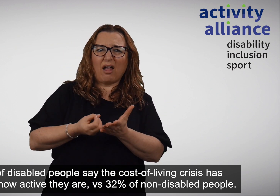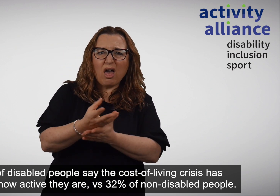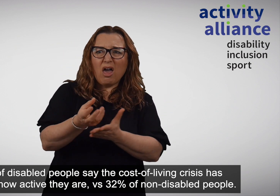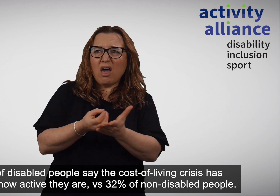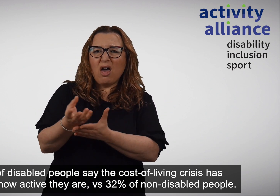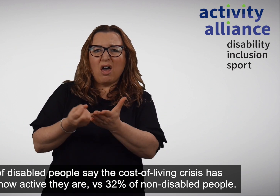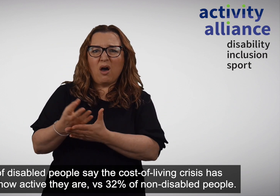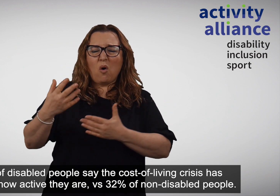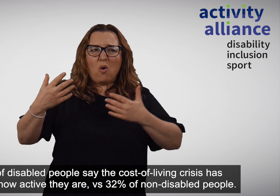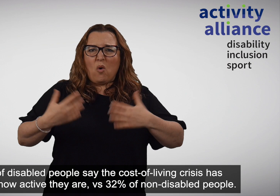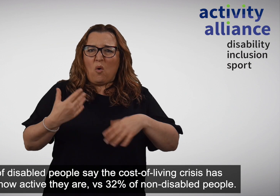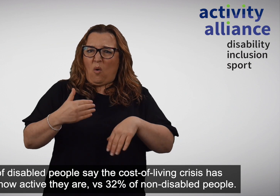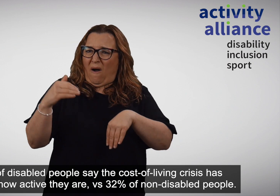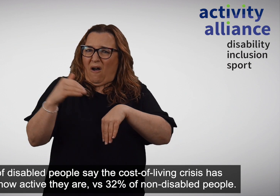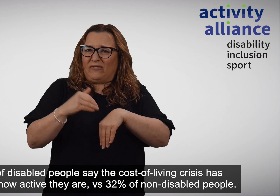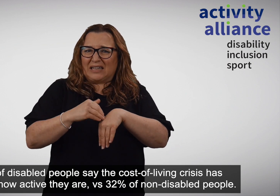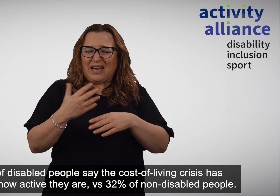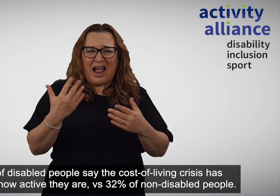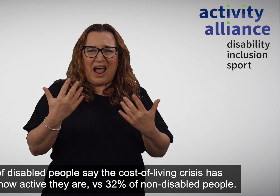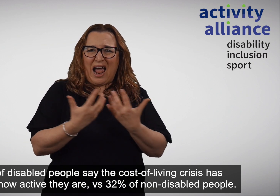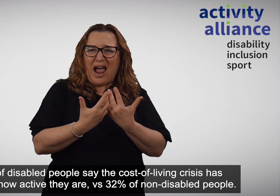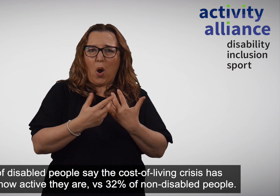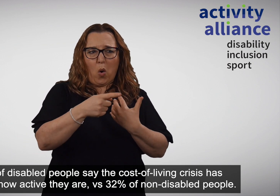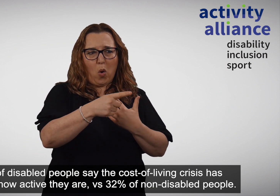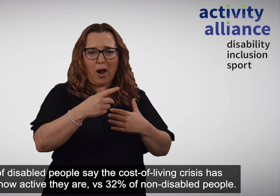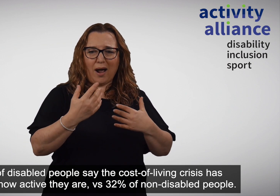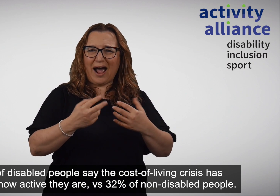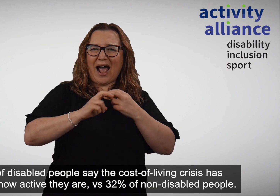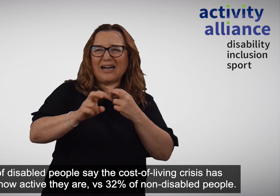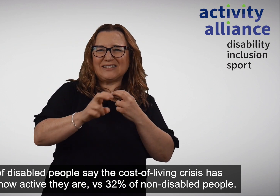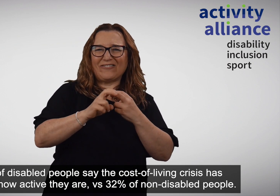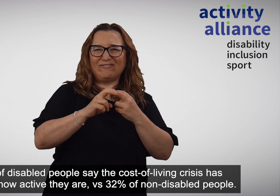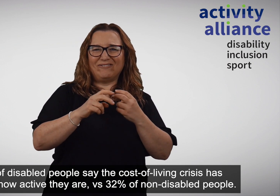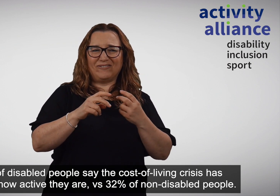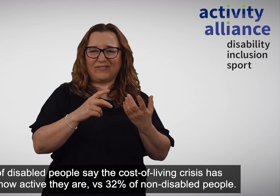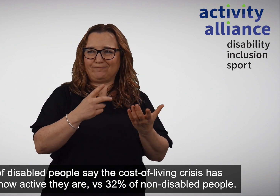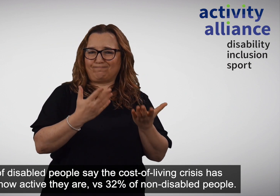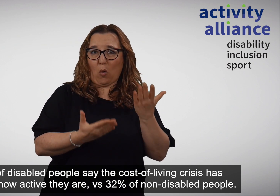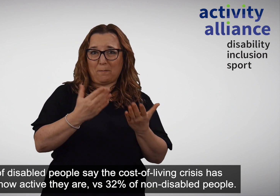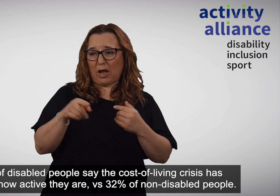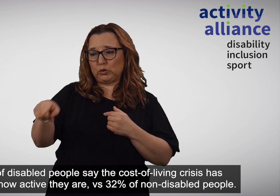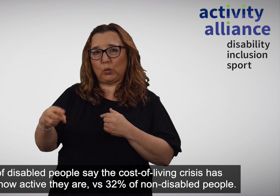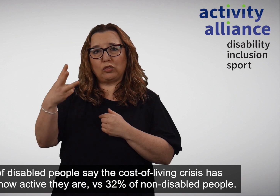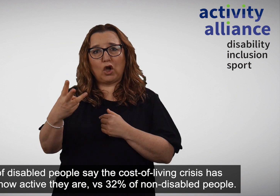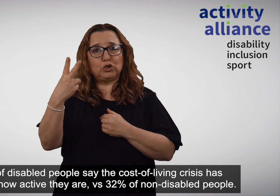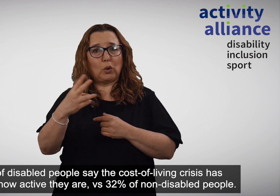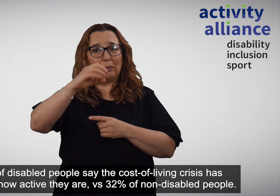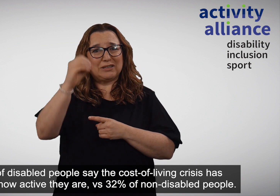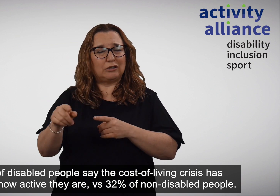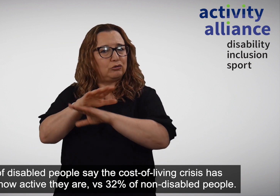they are, compared to 32%. of non-disabled people.